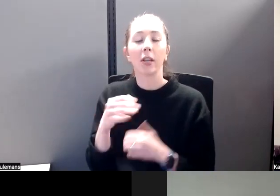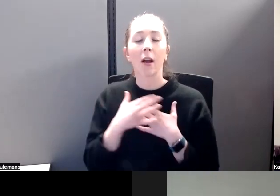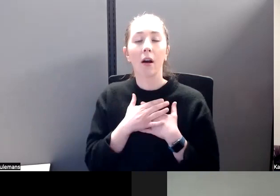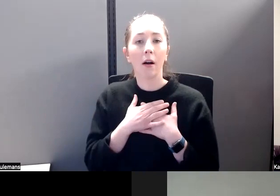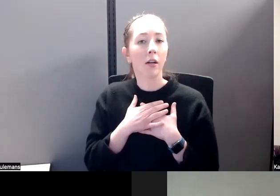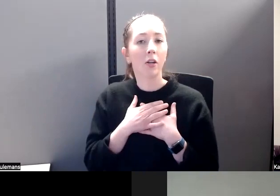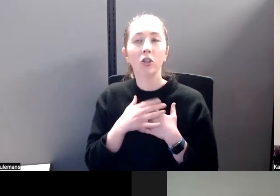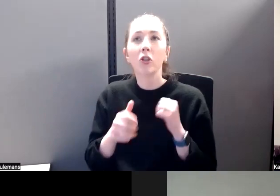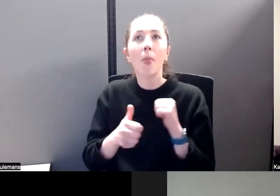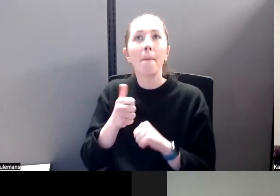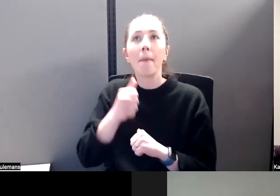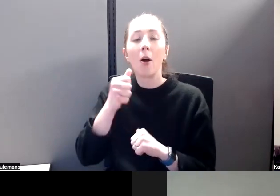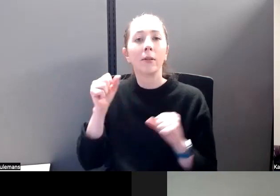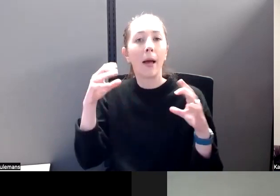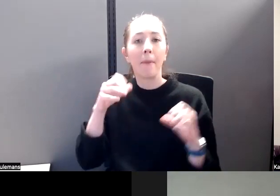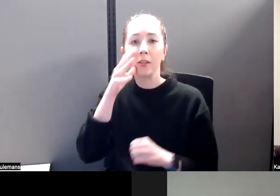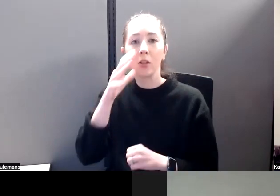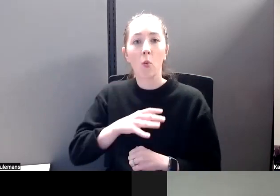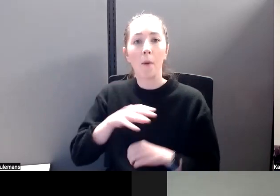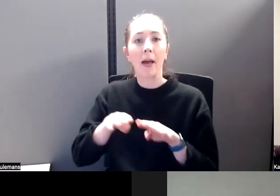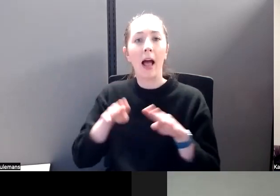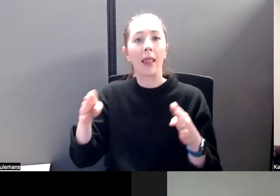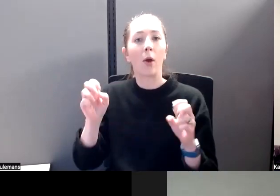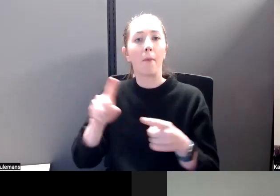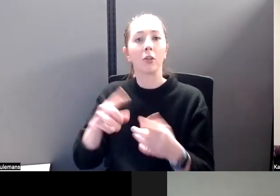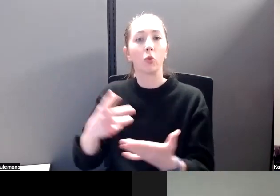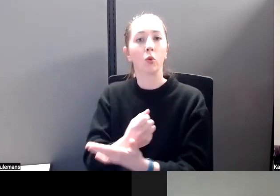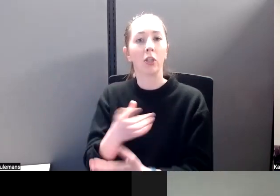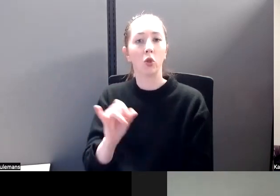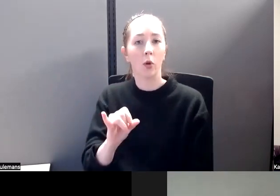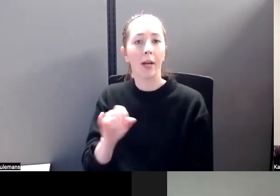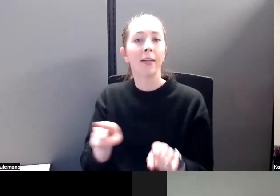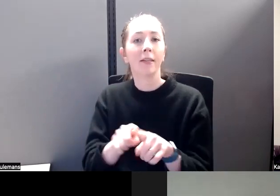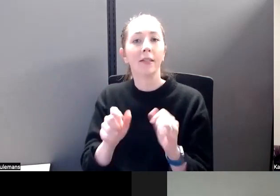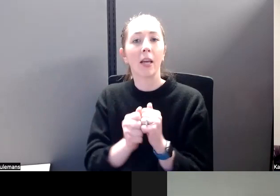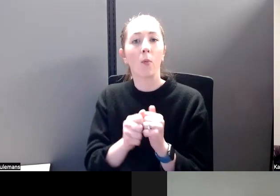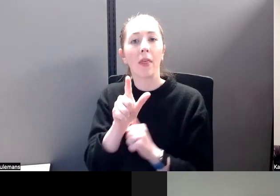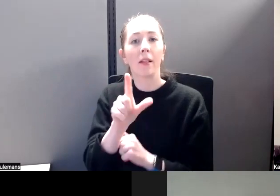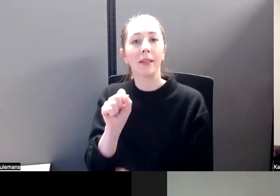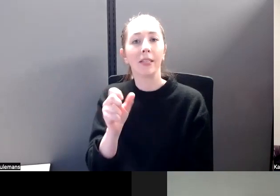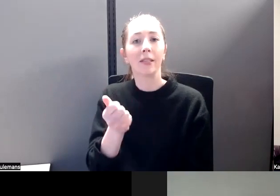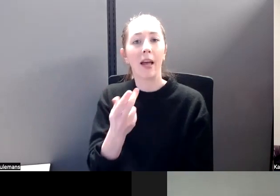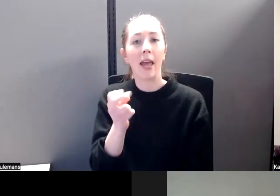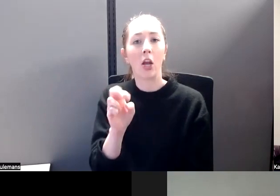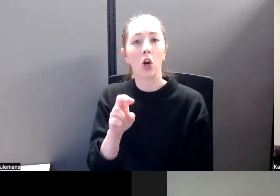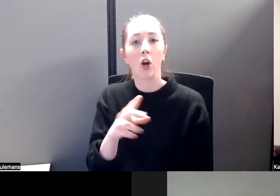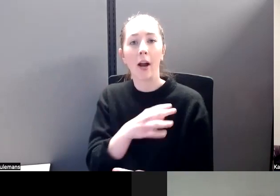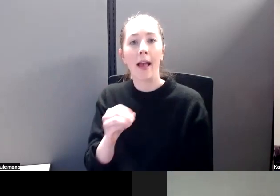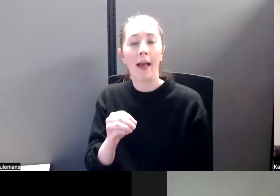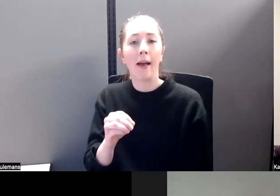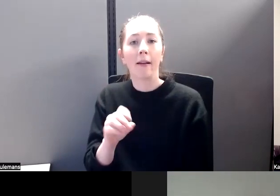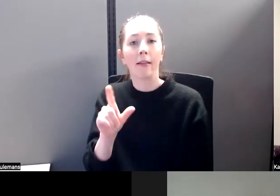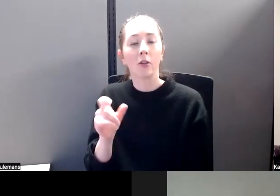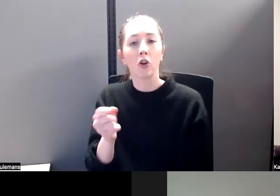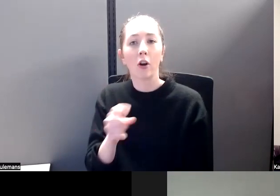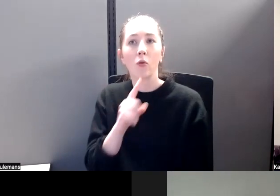women at opening the gate. And so is Jessica Harmon. And so is Linda Lisa Hader. And I don't know if that's a female trait, but